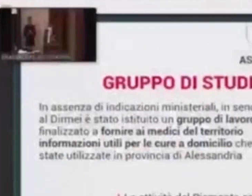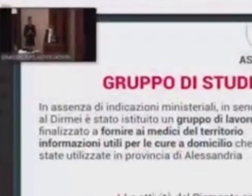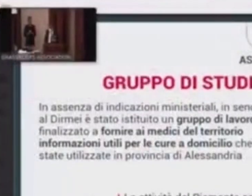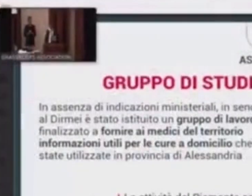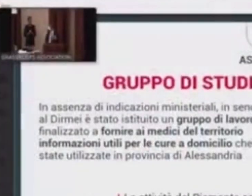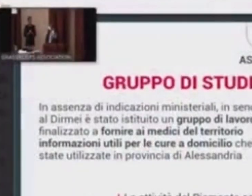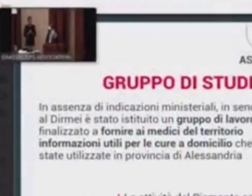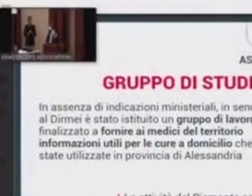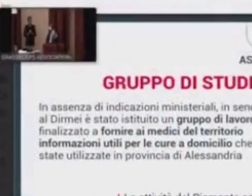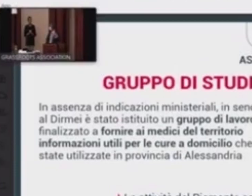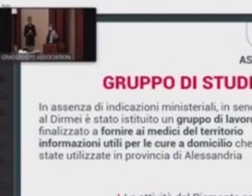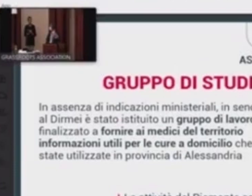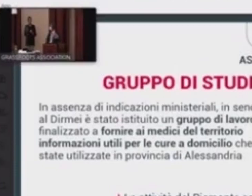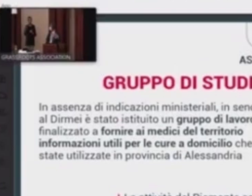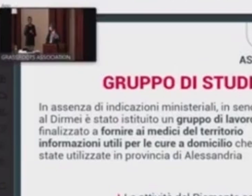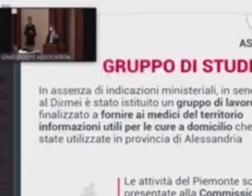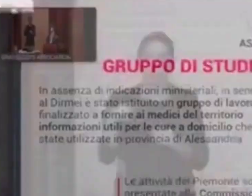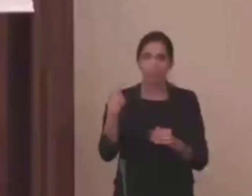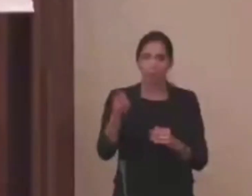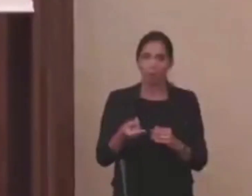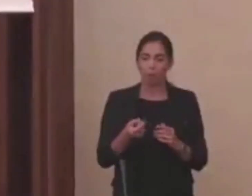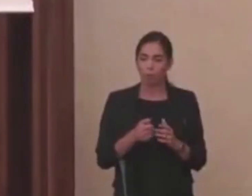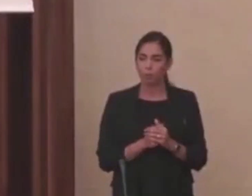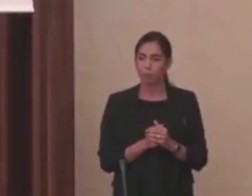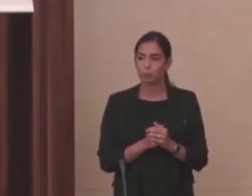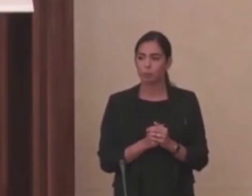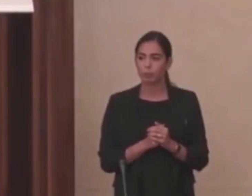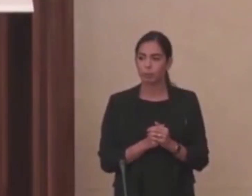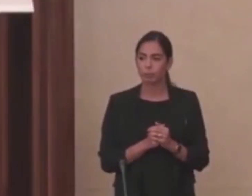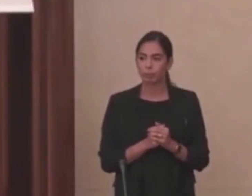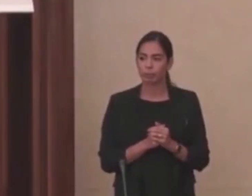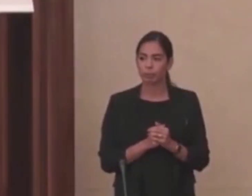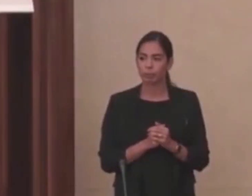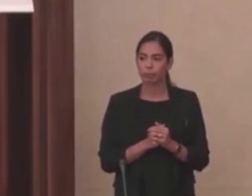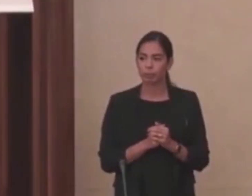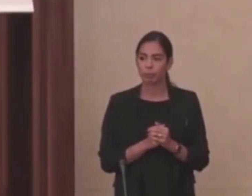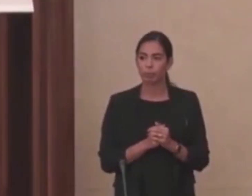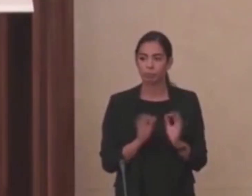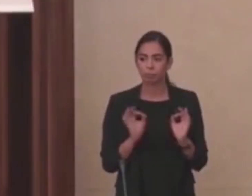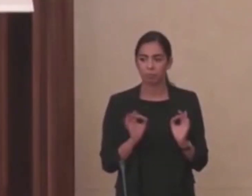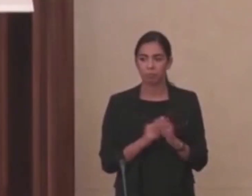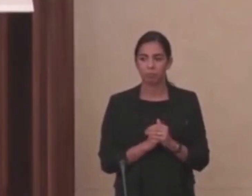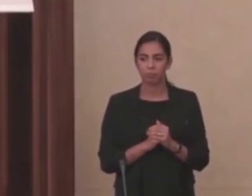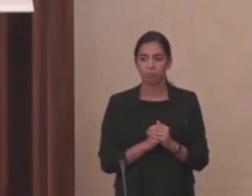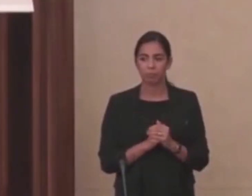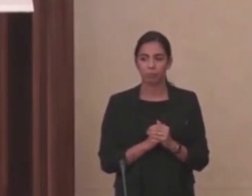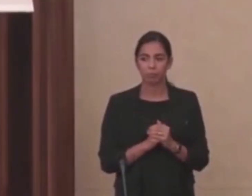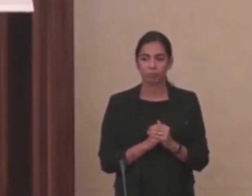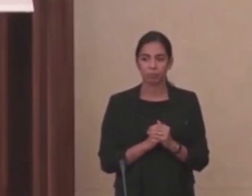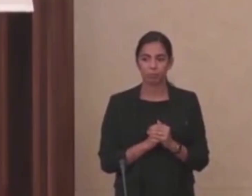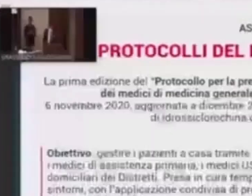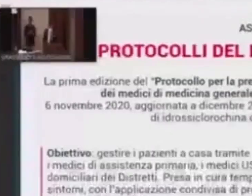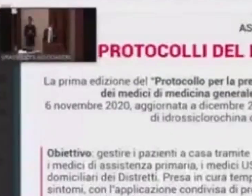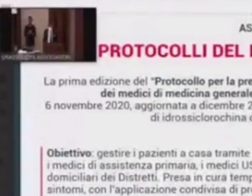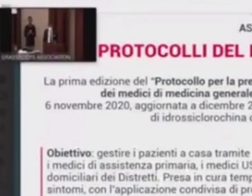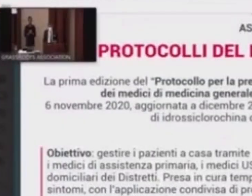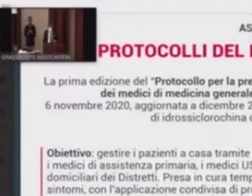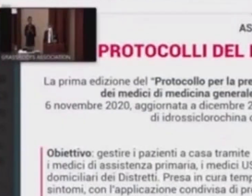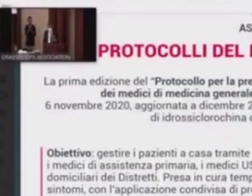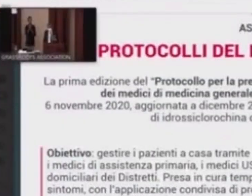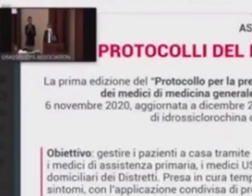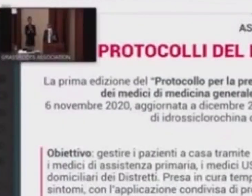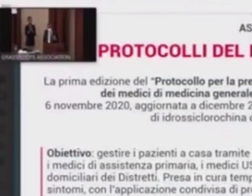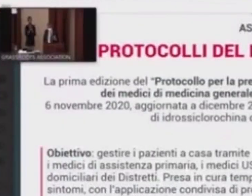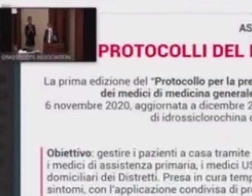Ho parlato di questa, mi faccia quella dopo, gentilmente. Ecco. Next slide, please. I protocolli